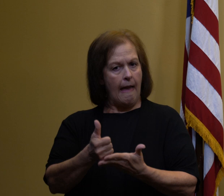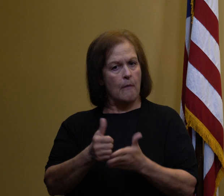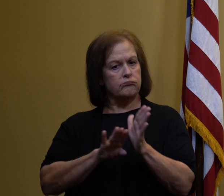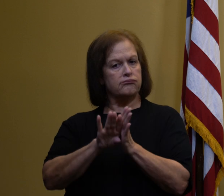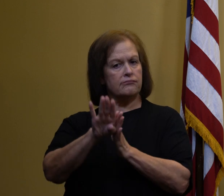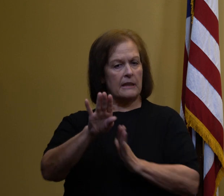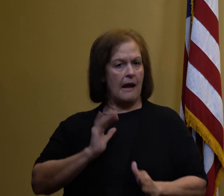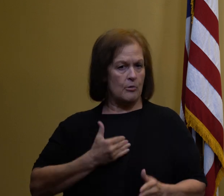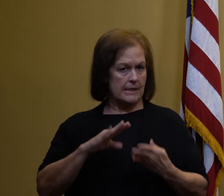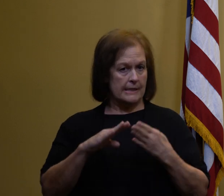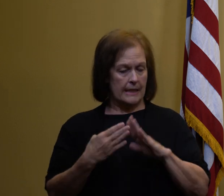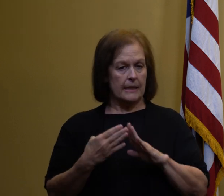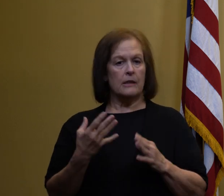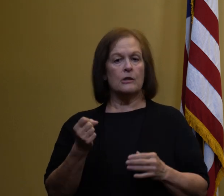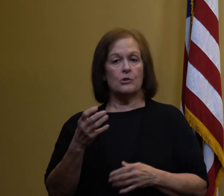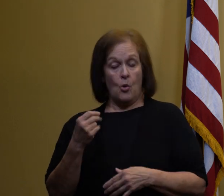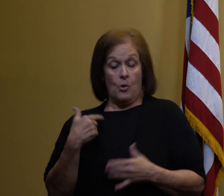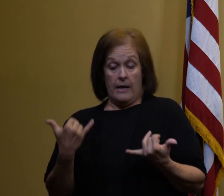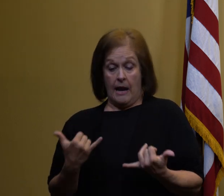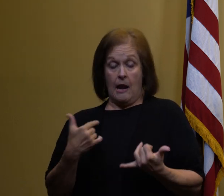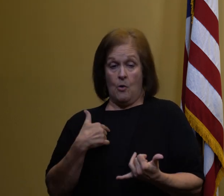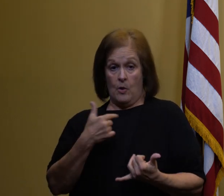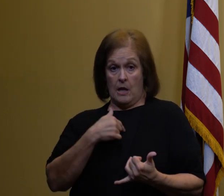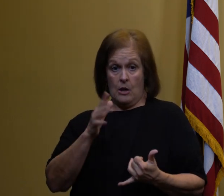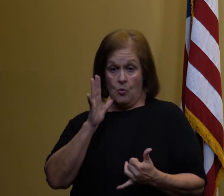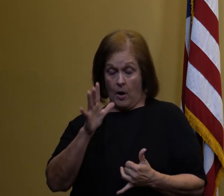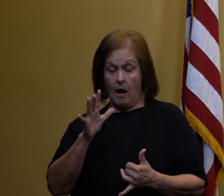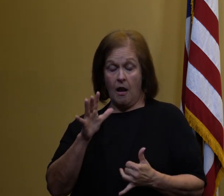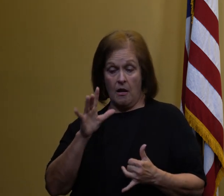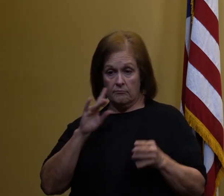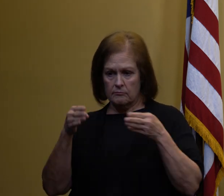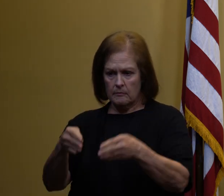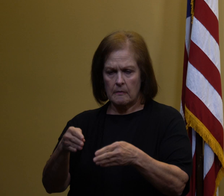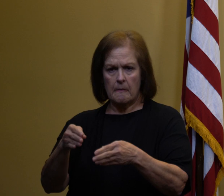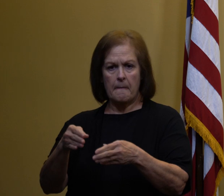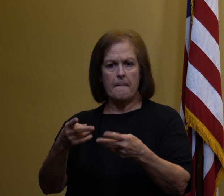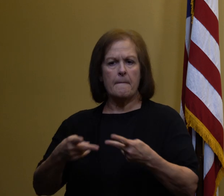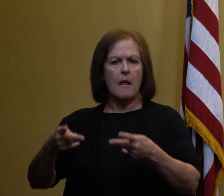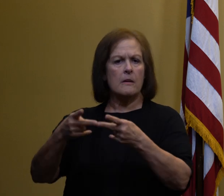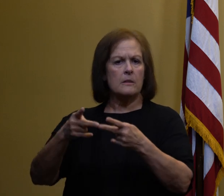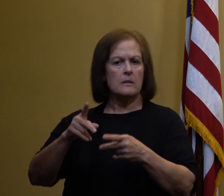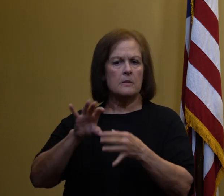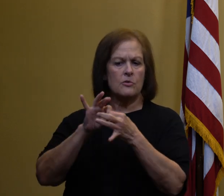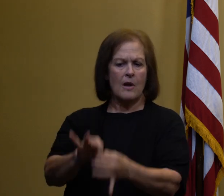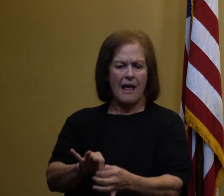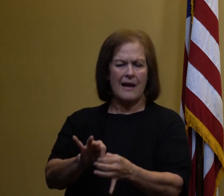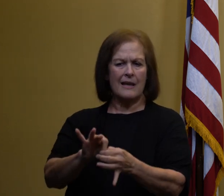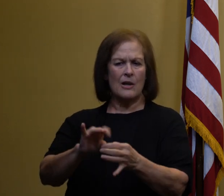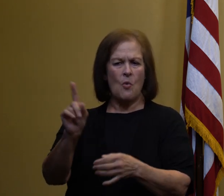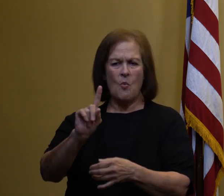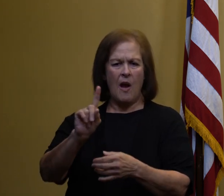this city. So we're going to be targeting the most severe instances as it relates to